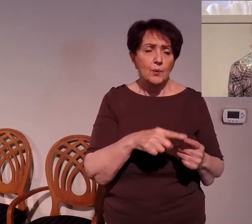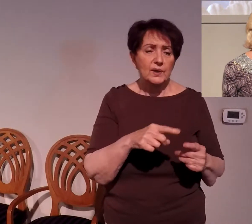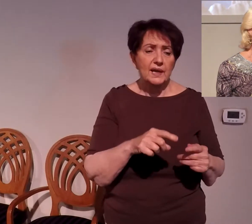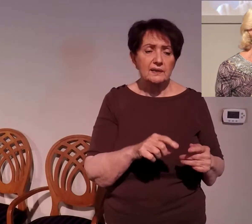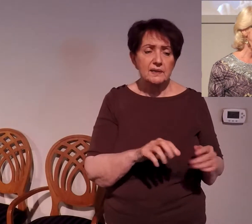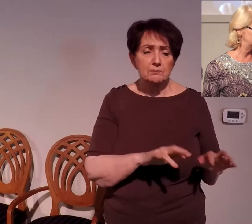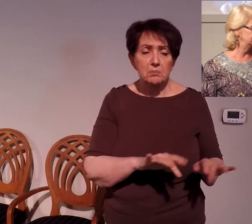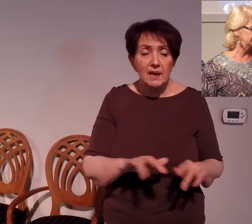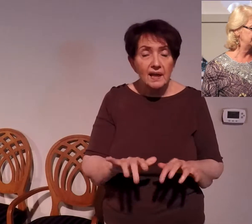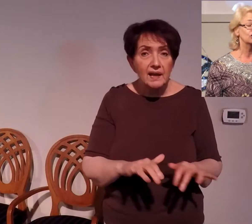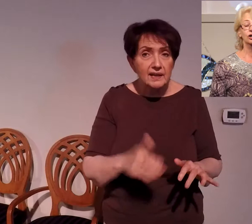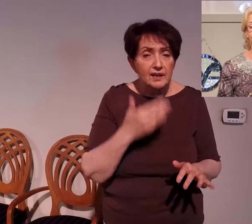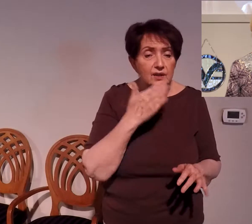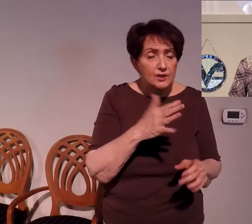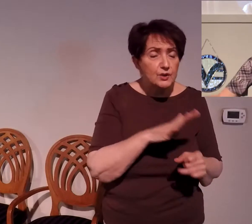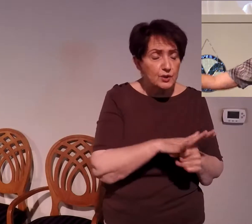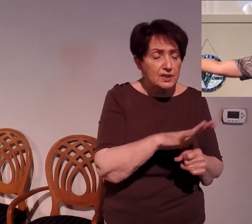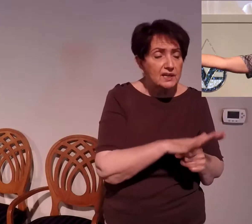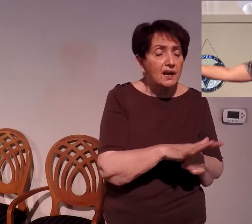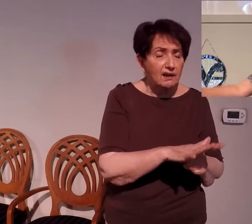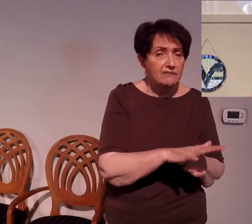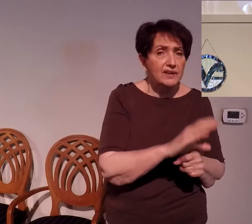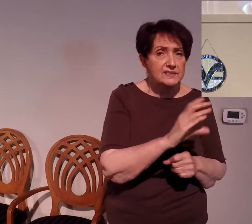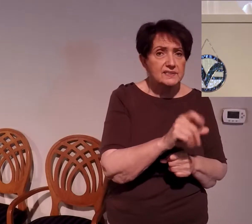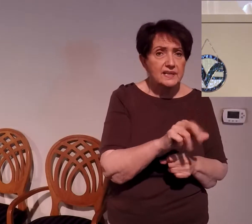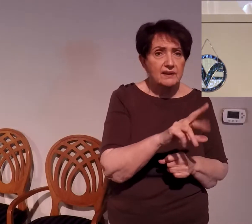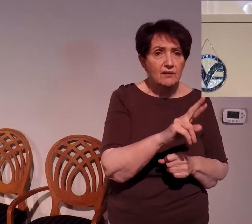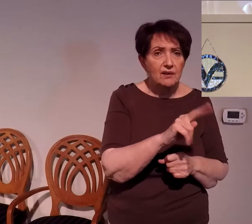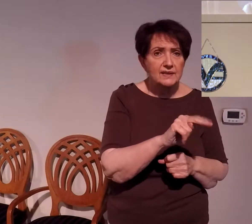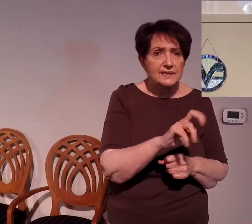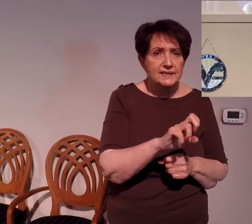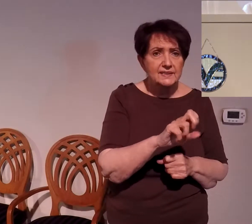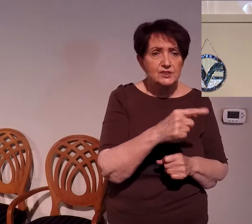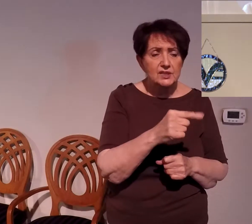good enough to play at Carnegie Hall, then I'm going to learn how to play the piano.